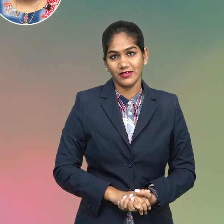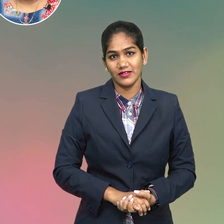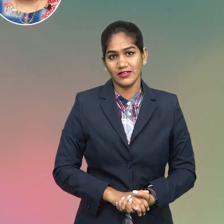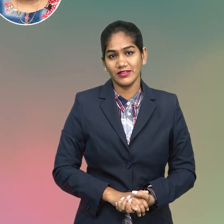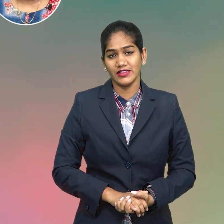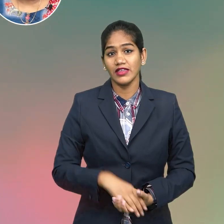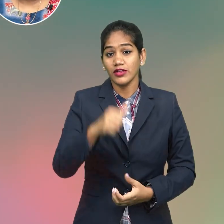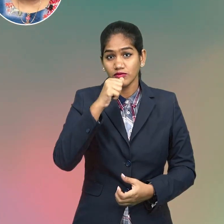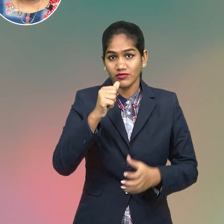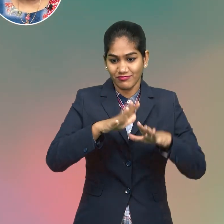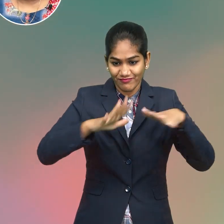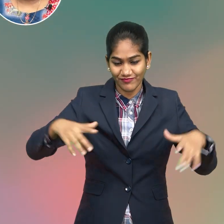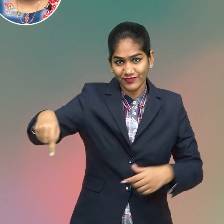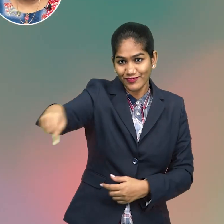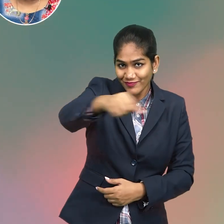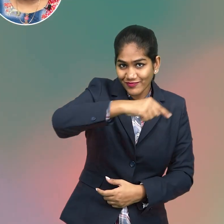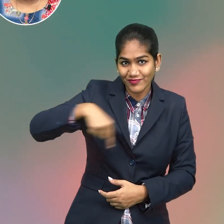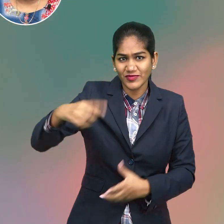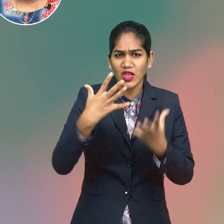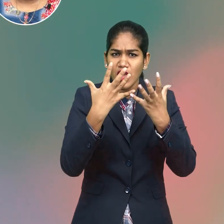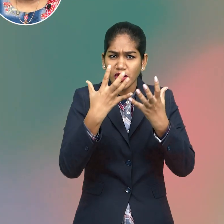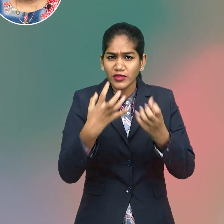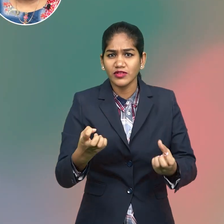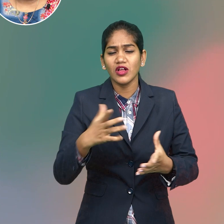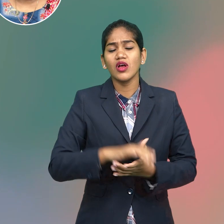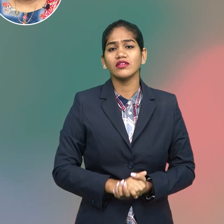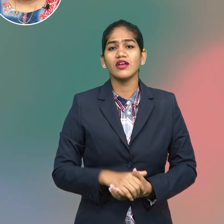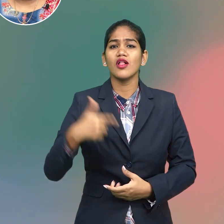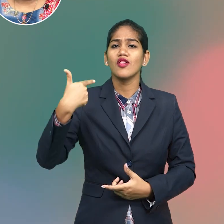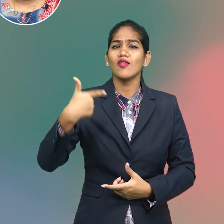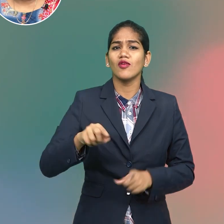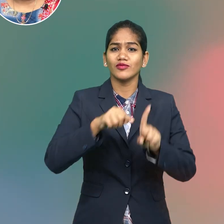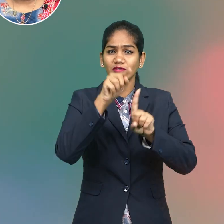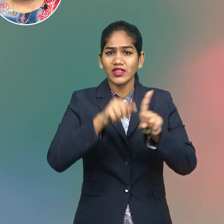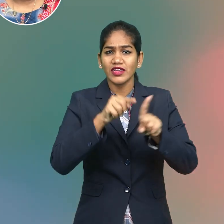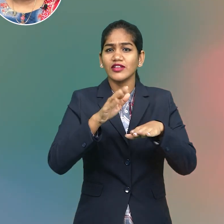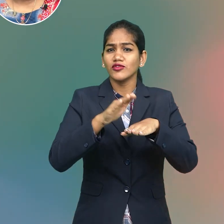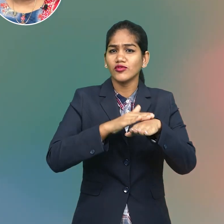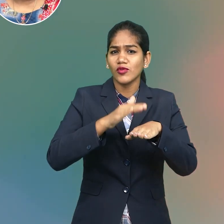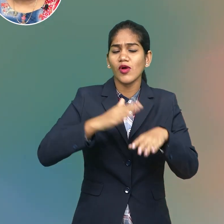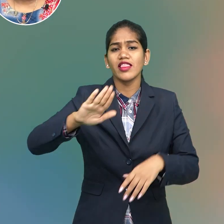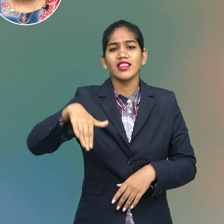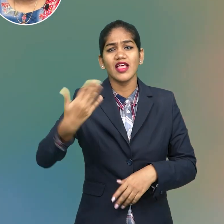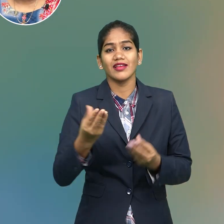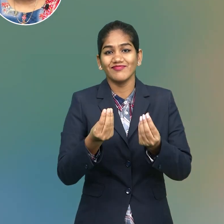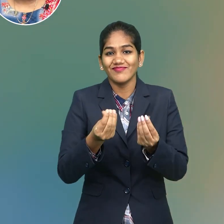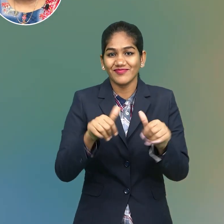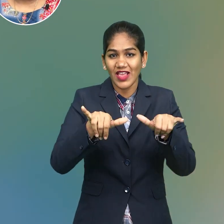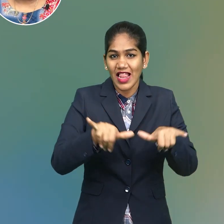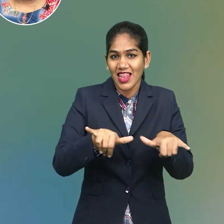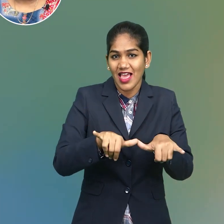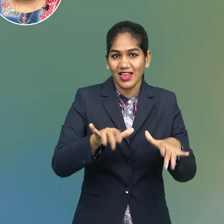The ocean absorbs and loses heat more slowly than land.